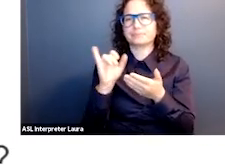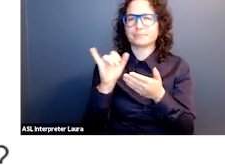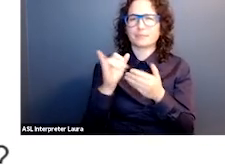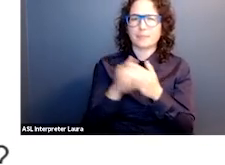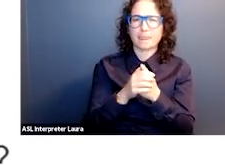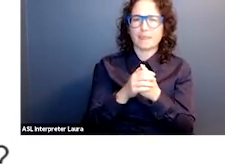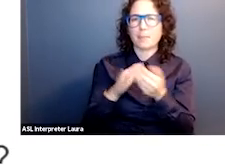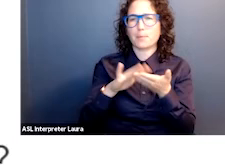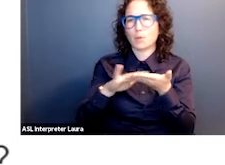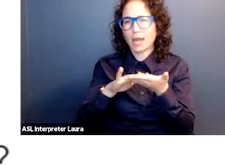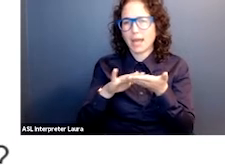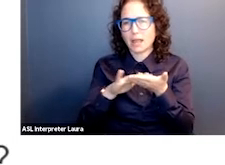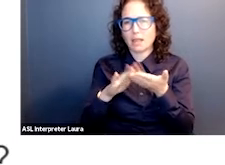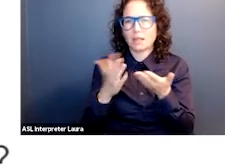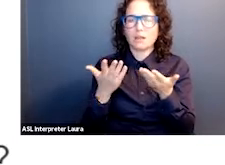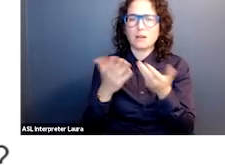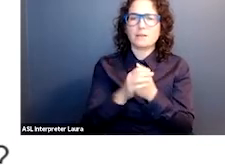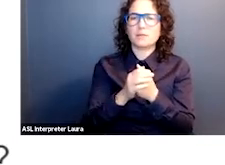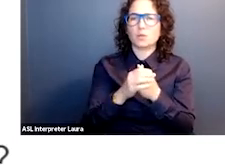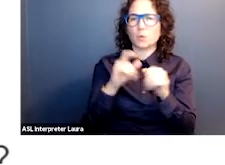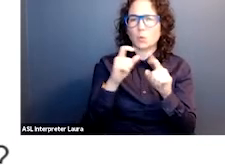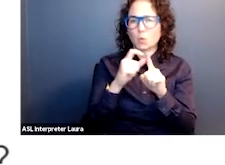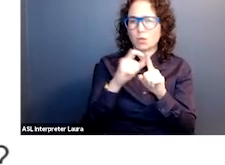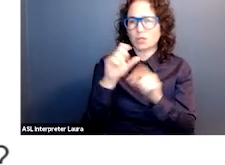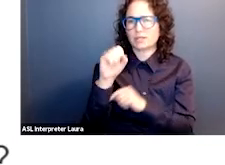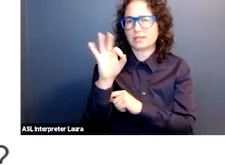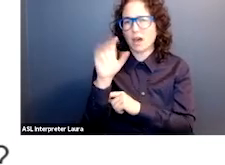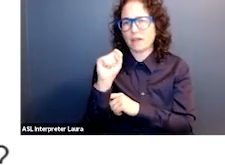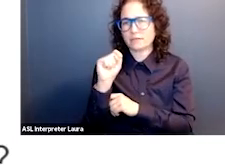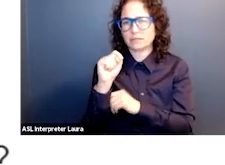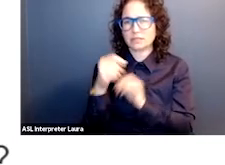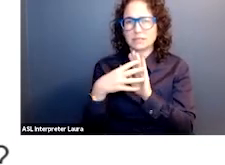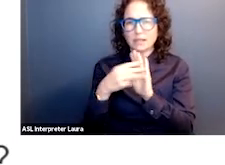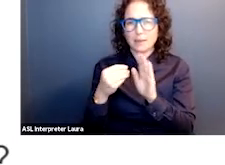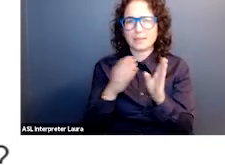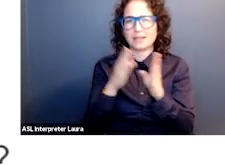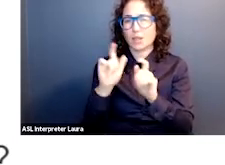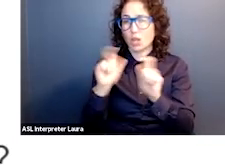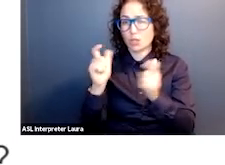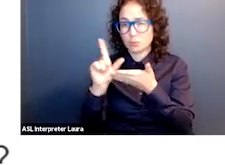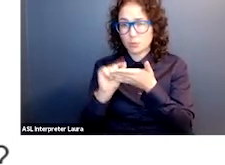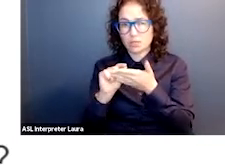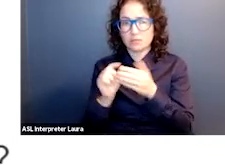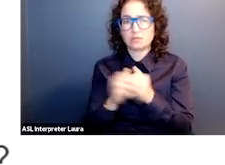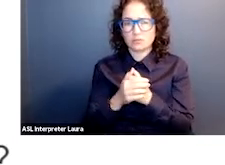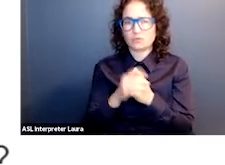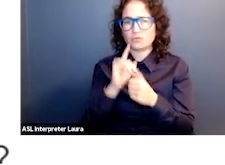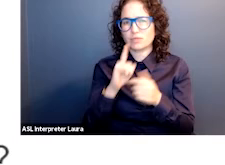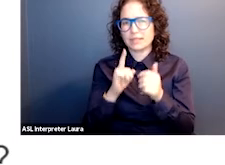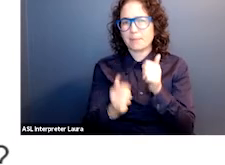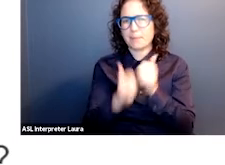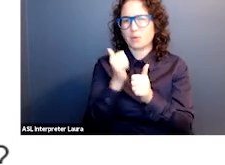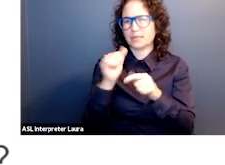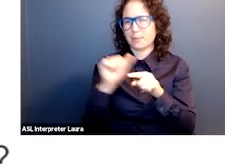materials, braille, word, soft copy, large prints, mostly the practice